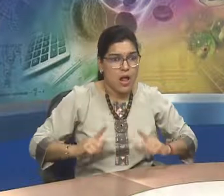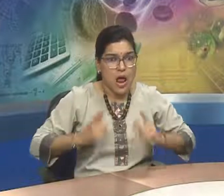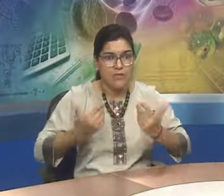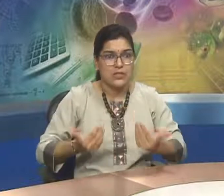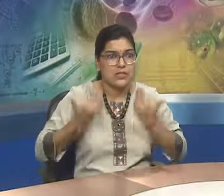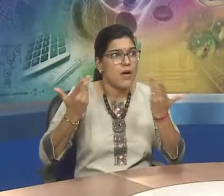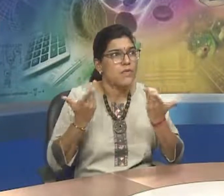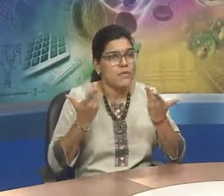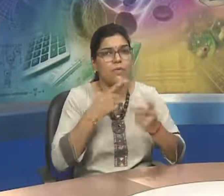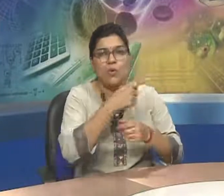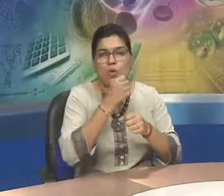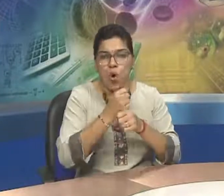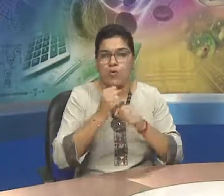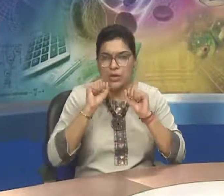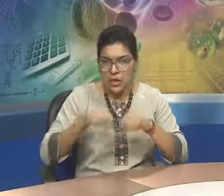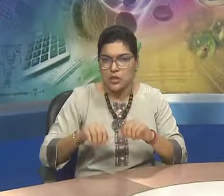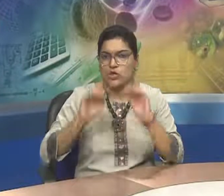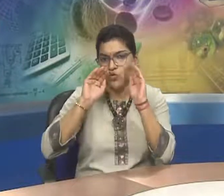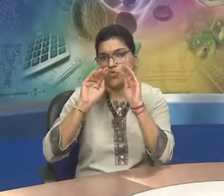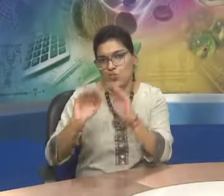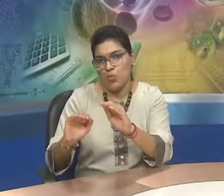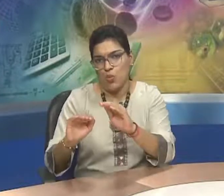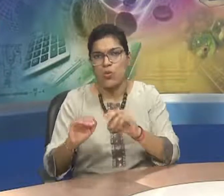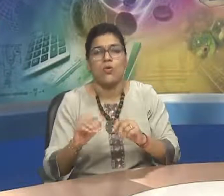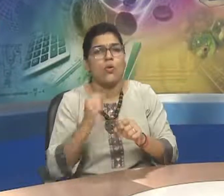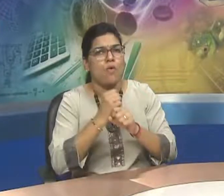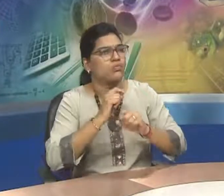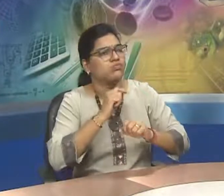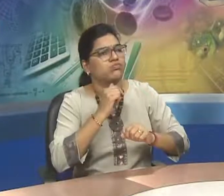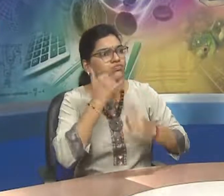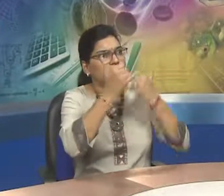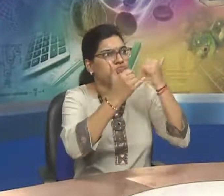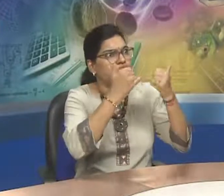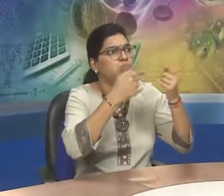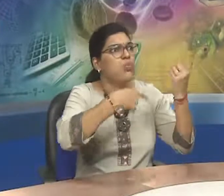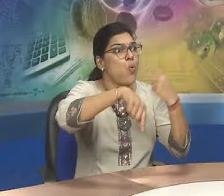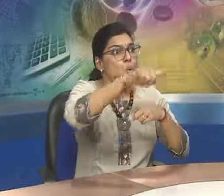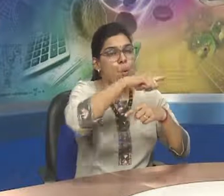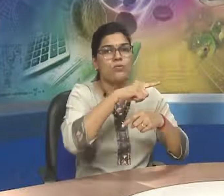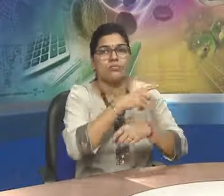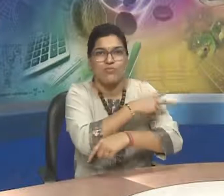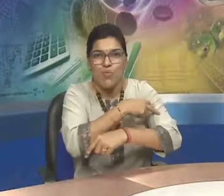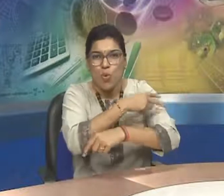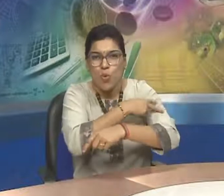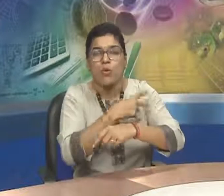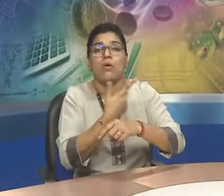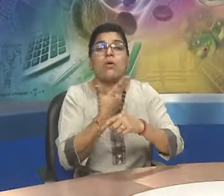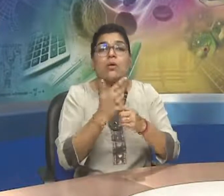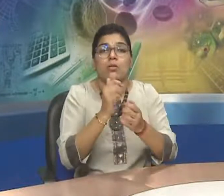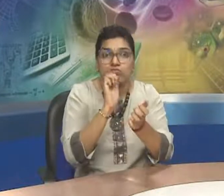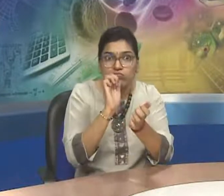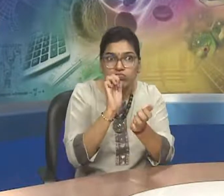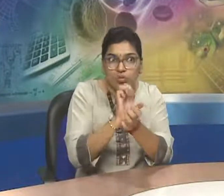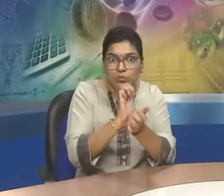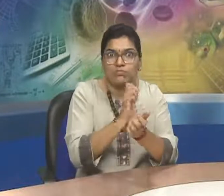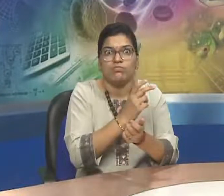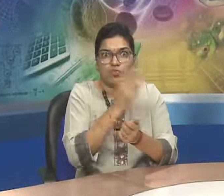calamities, then at that point of time, it is the responsibility of the government and the state